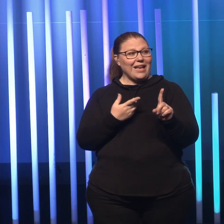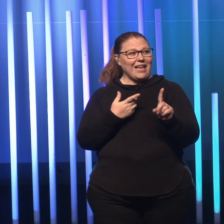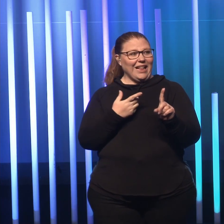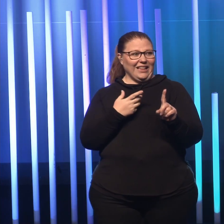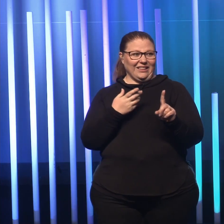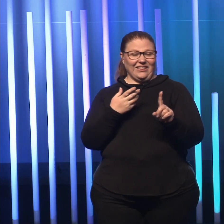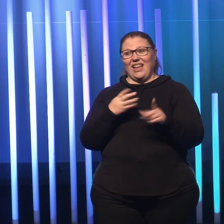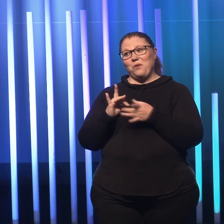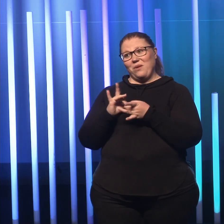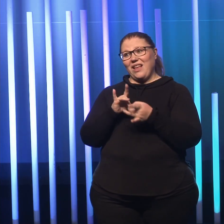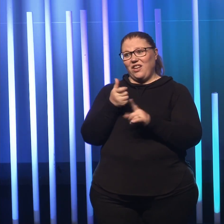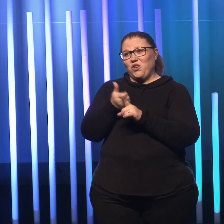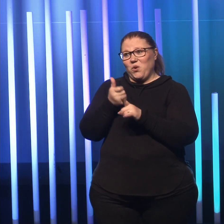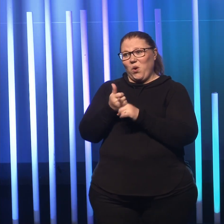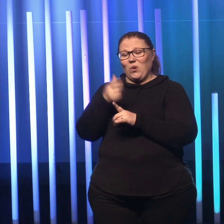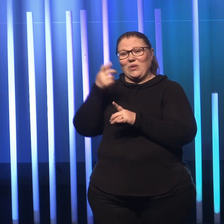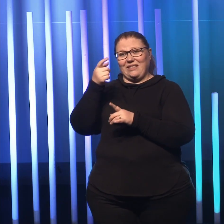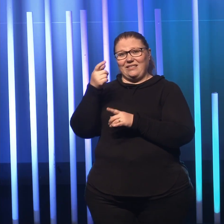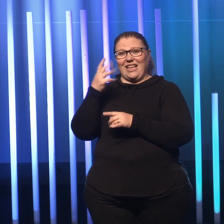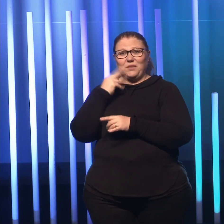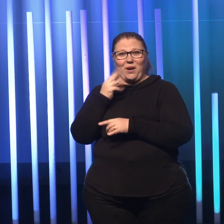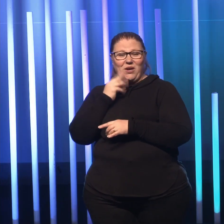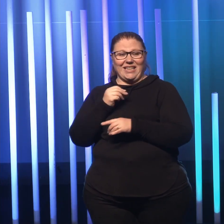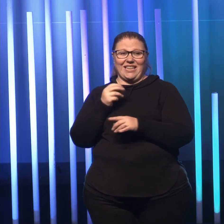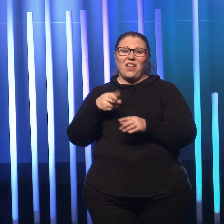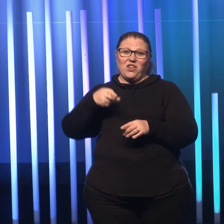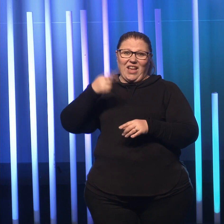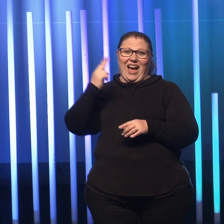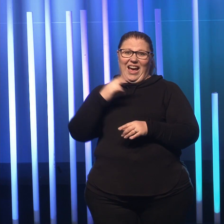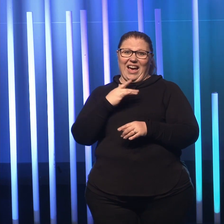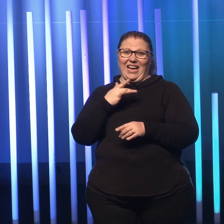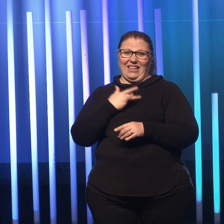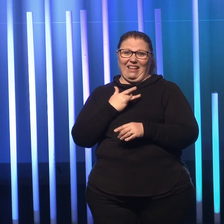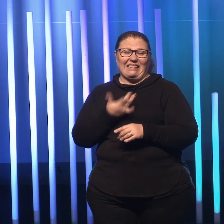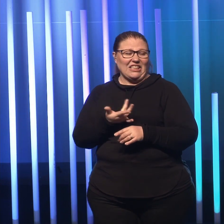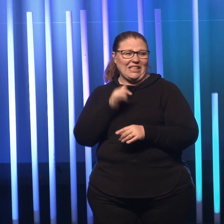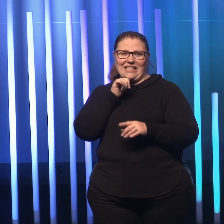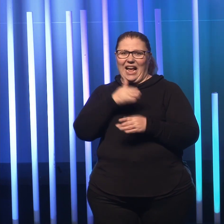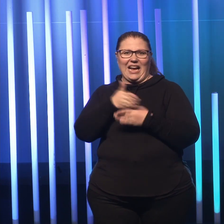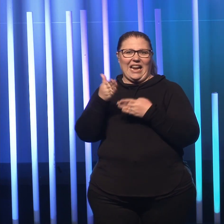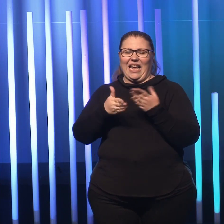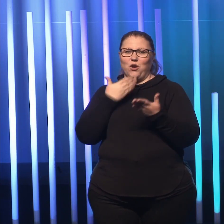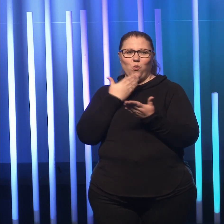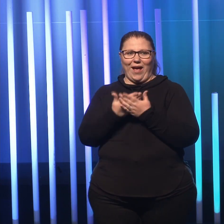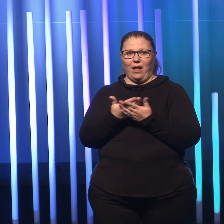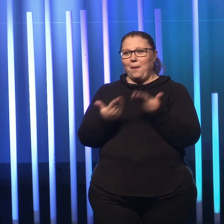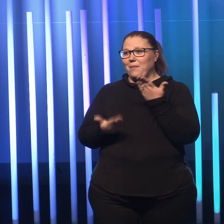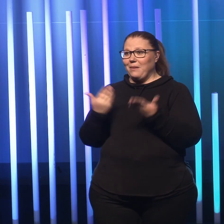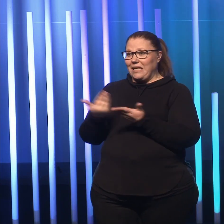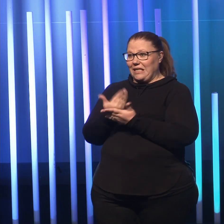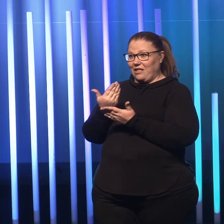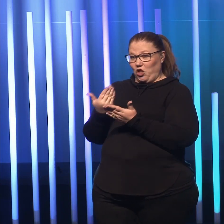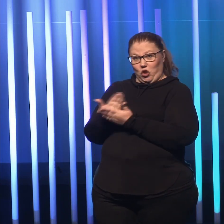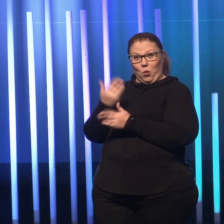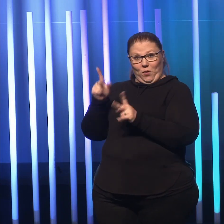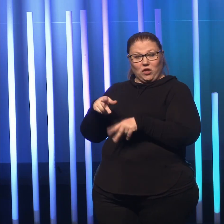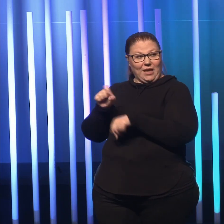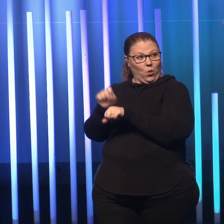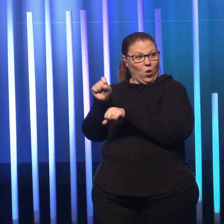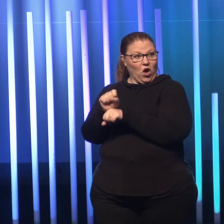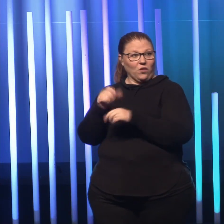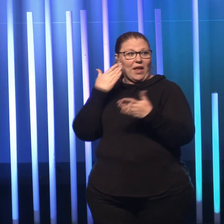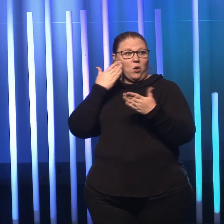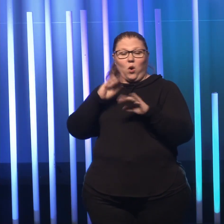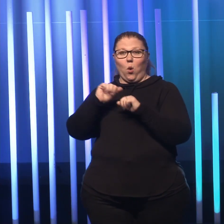and you say there's a high likelihood that this is not going to end well. Maybe there's somebody new at work and they don't know all the